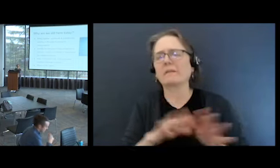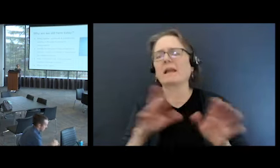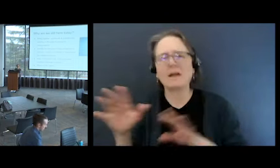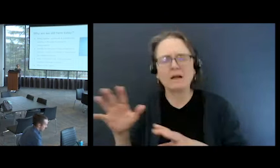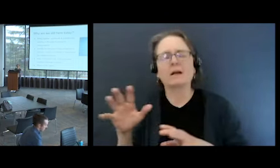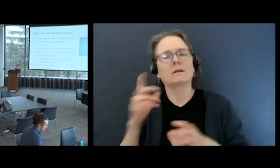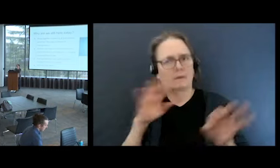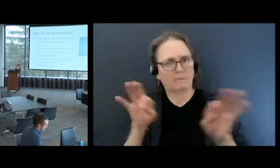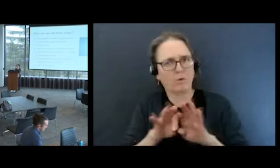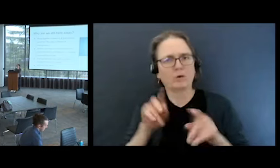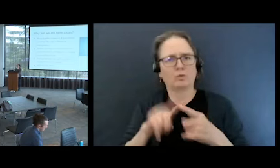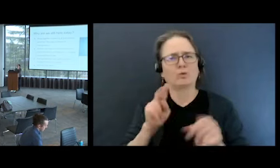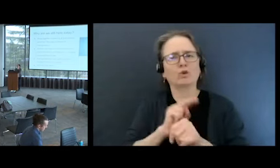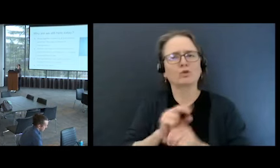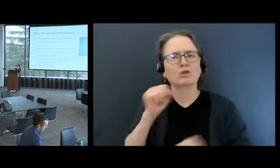here.